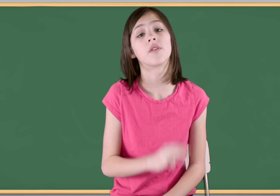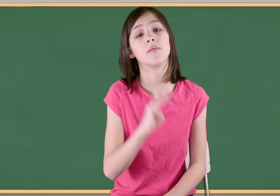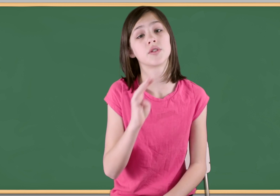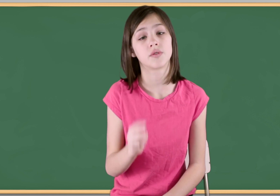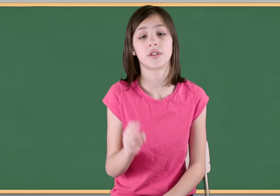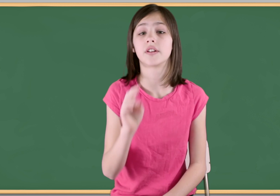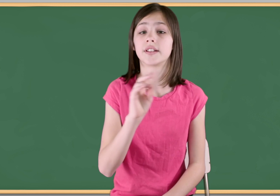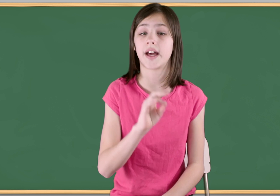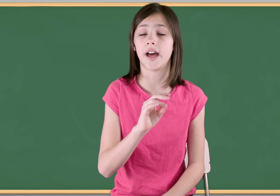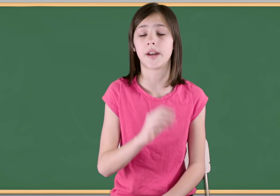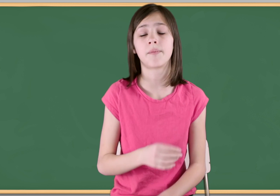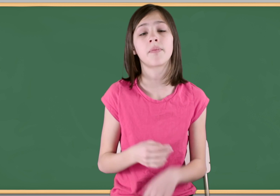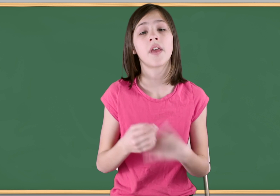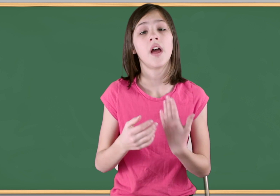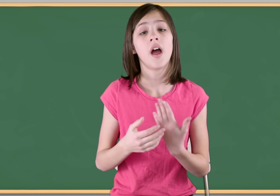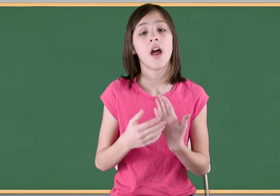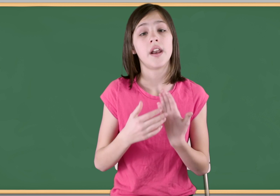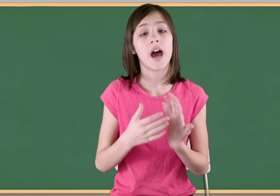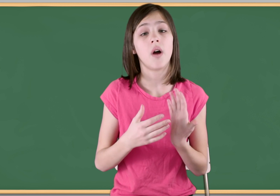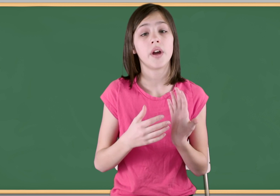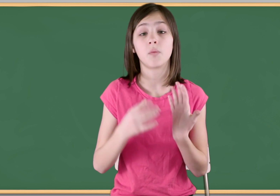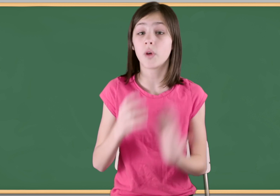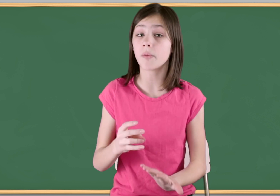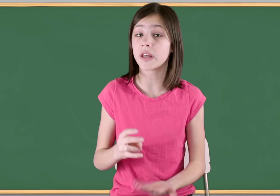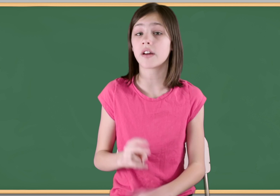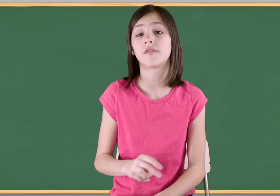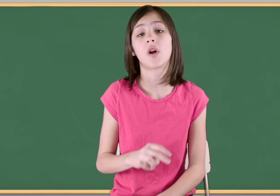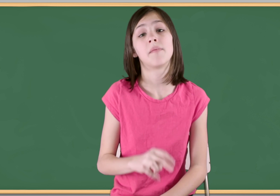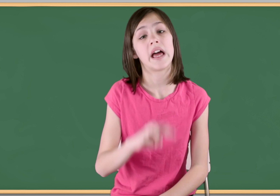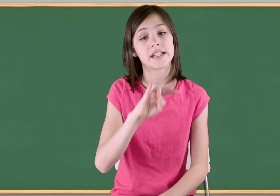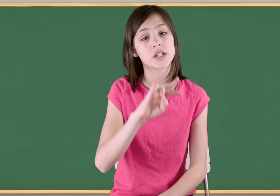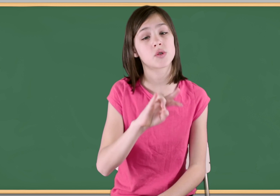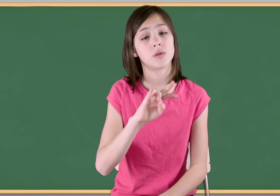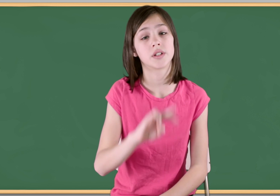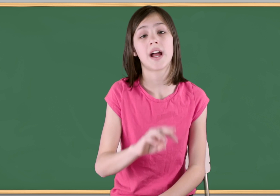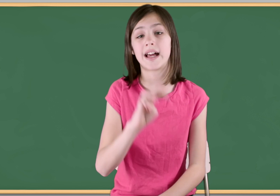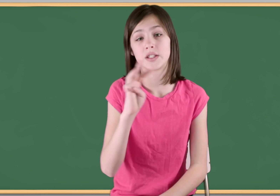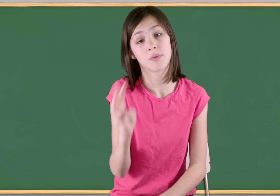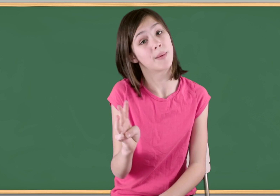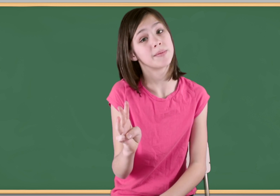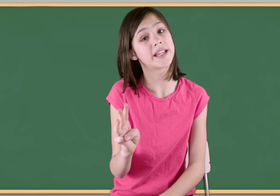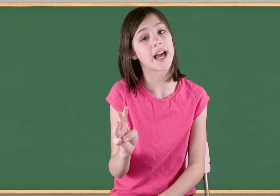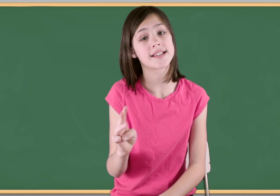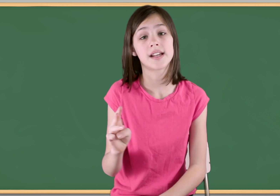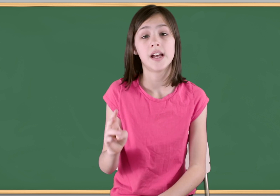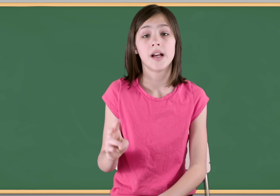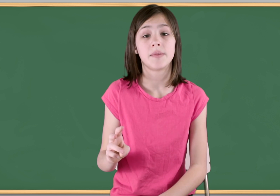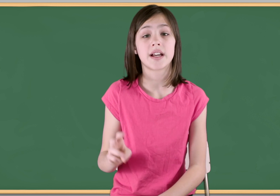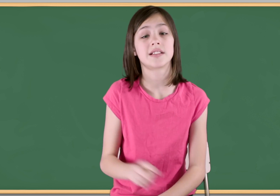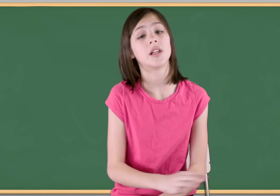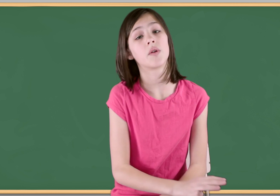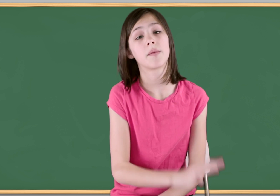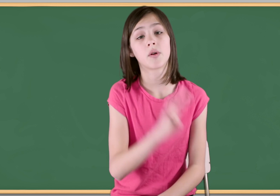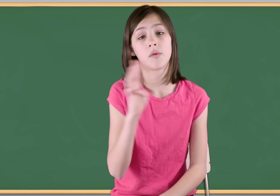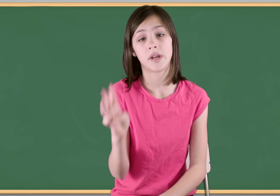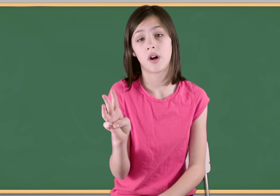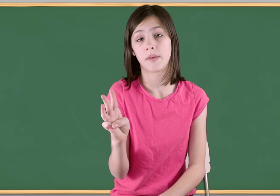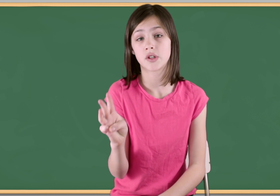from shoulder to head? Now, it will be from head to shoulder, as you probably guessed, because the lower number will be on my